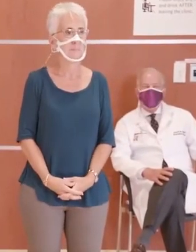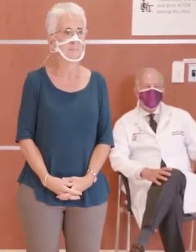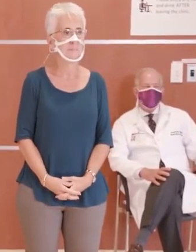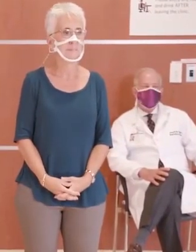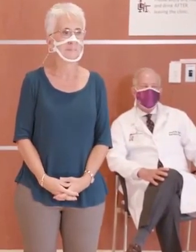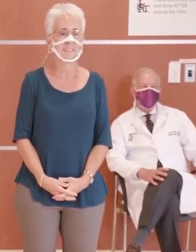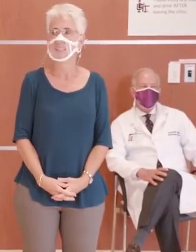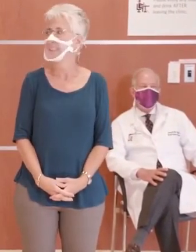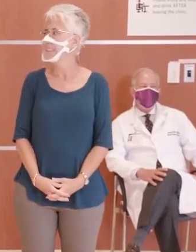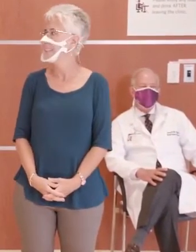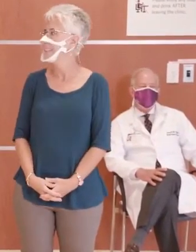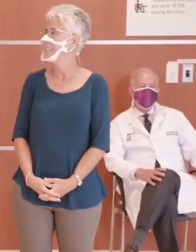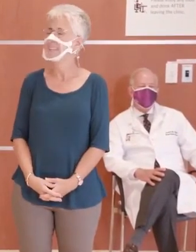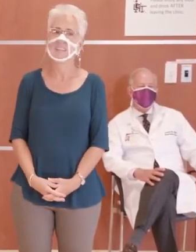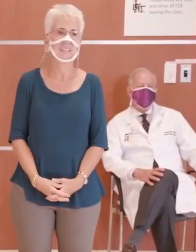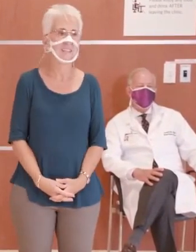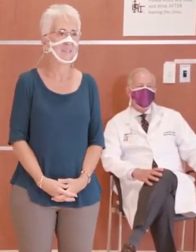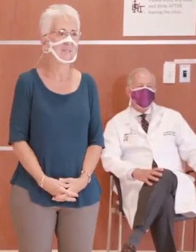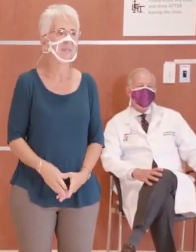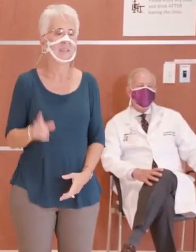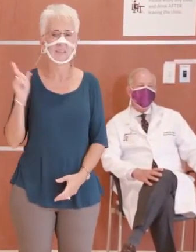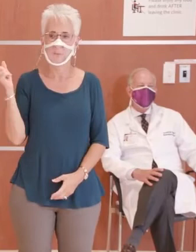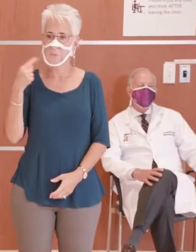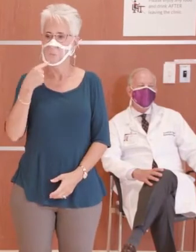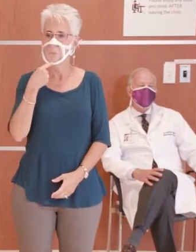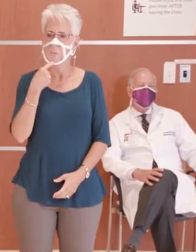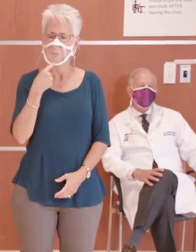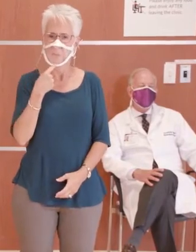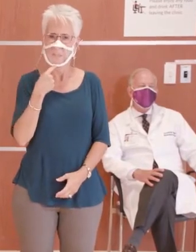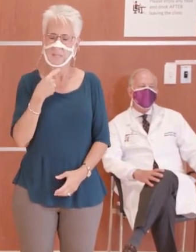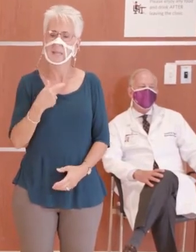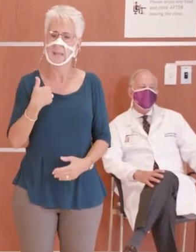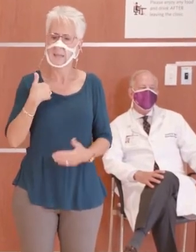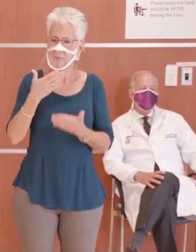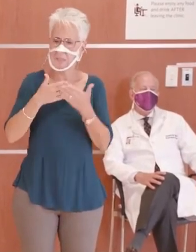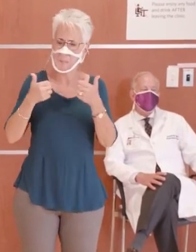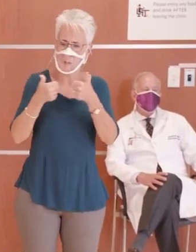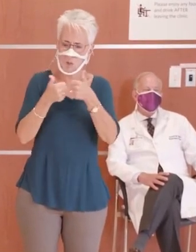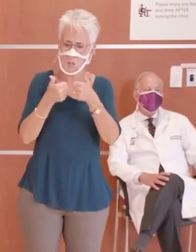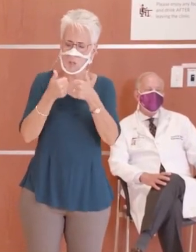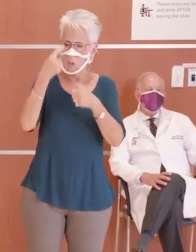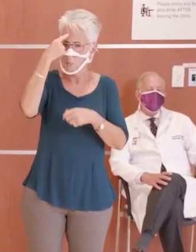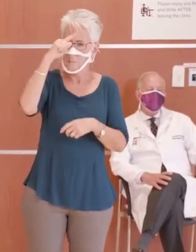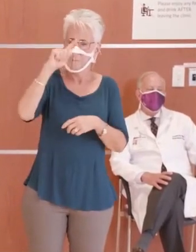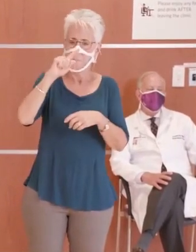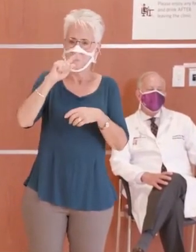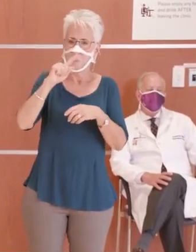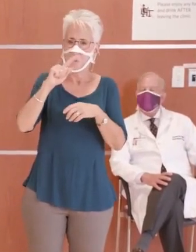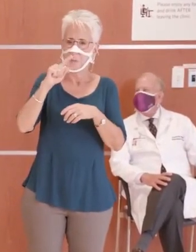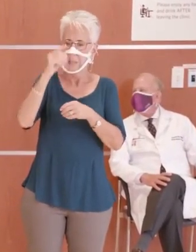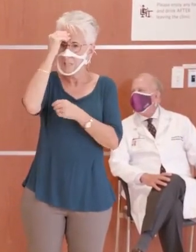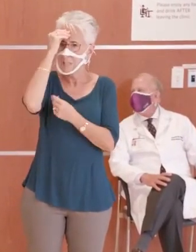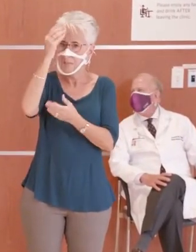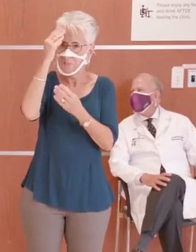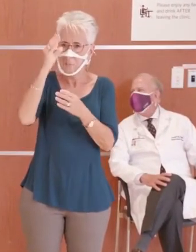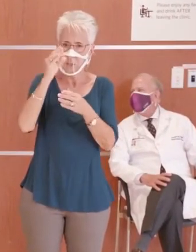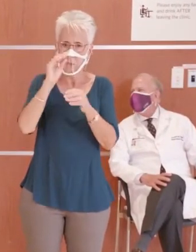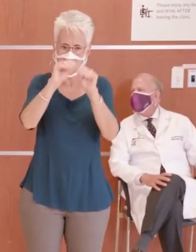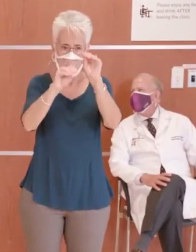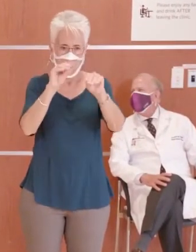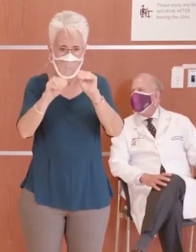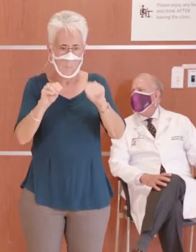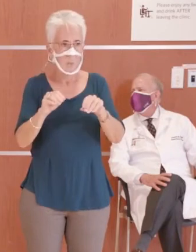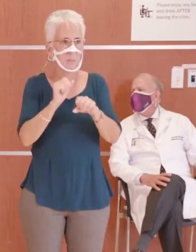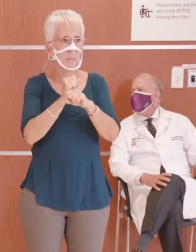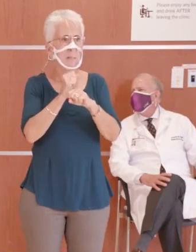Hi, I'm back here. You mentioned earlier that there were some challenges to implementing the data and making sure that vaccines are